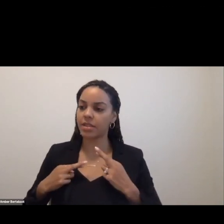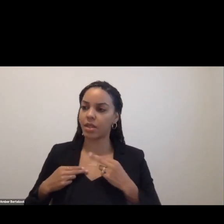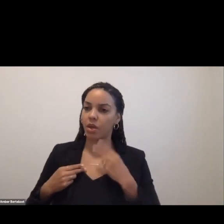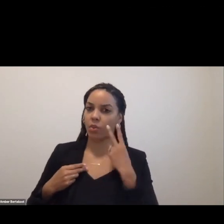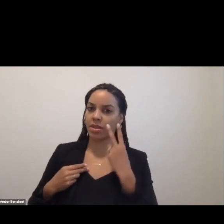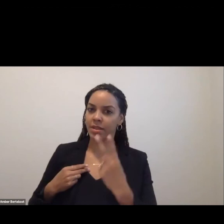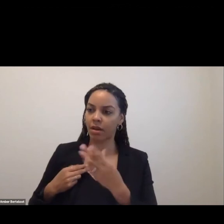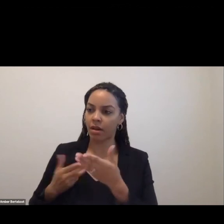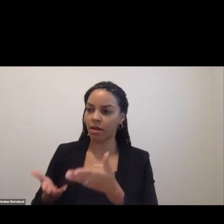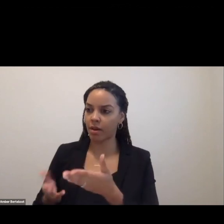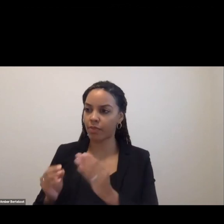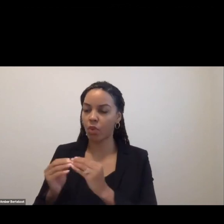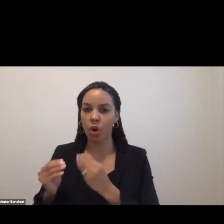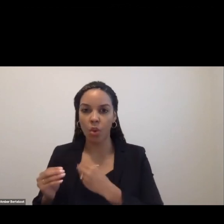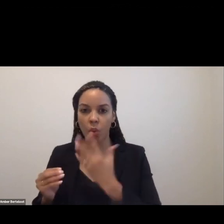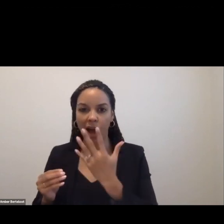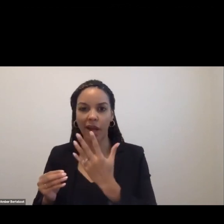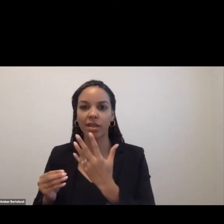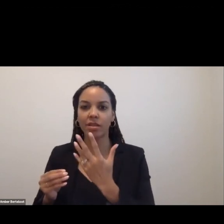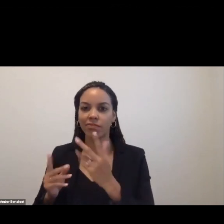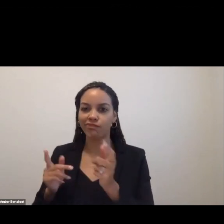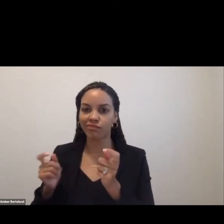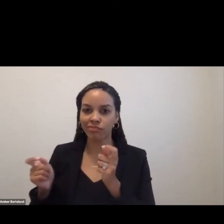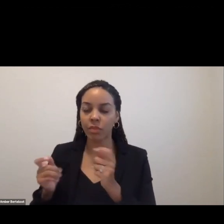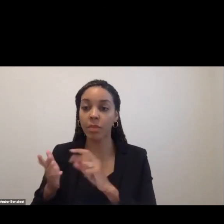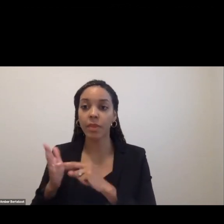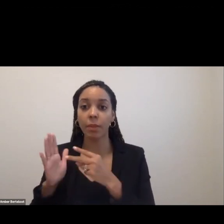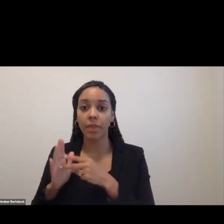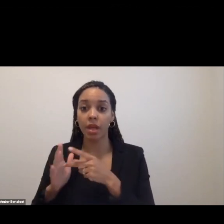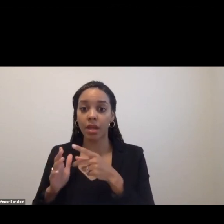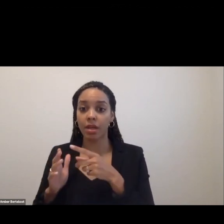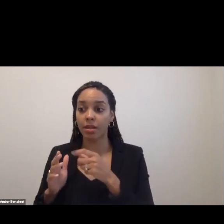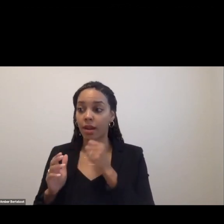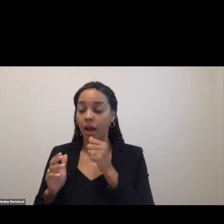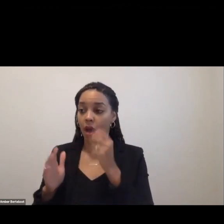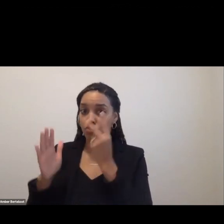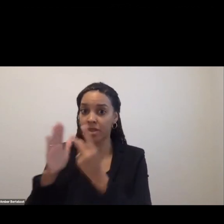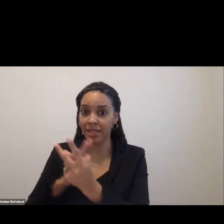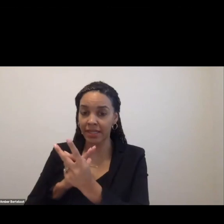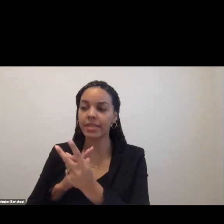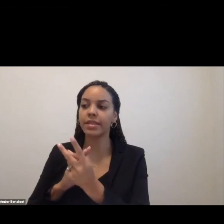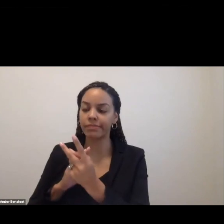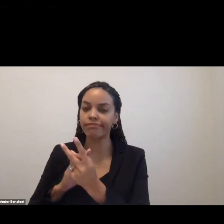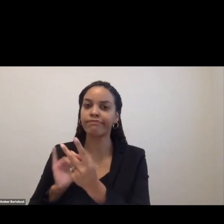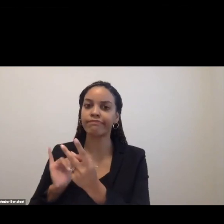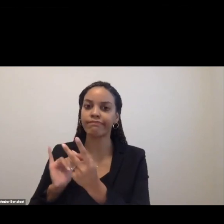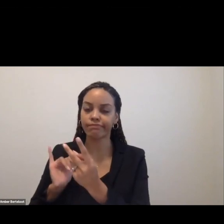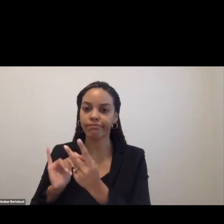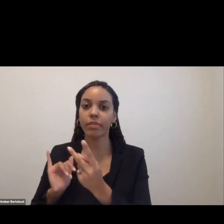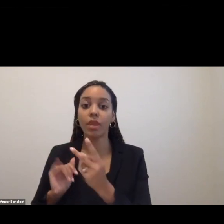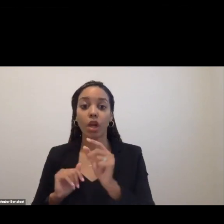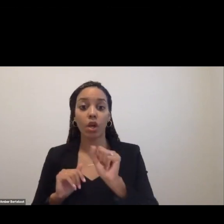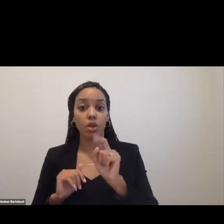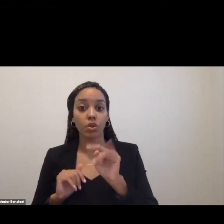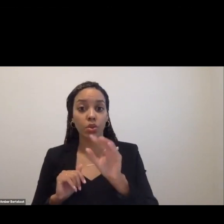arenas in which the unpredicted could materialize, and as studios to